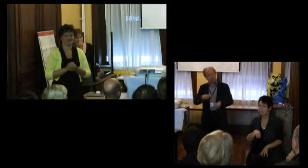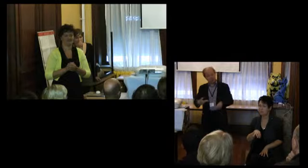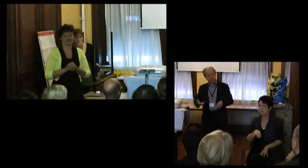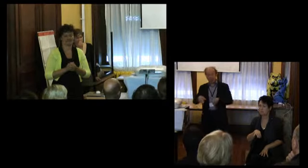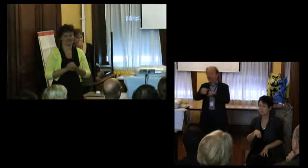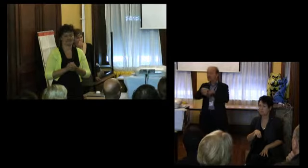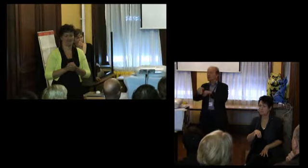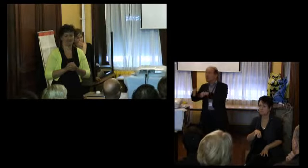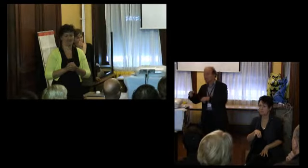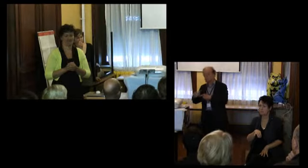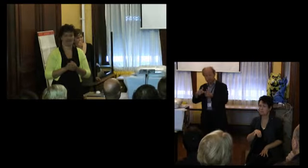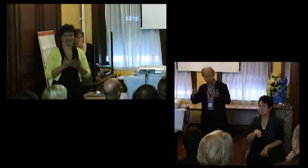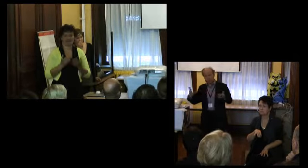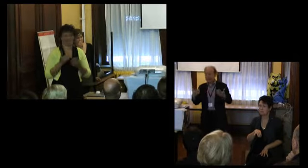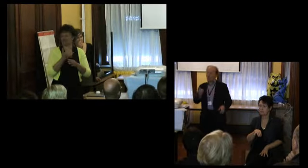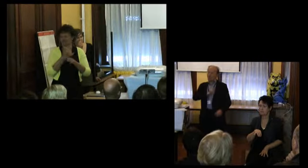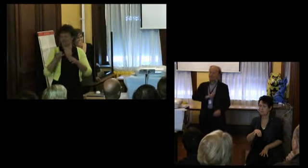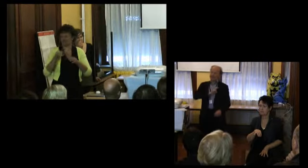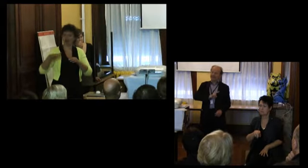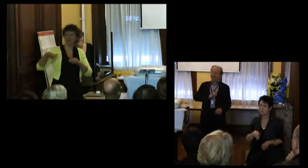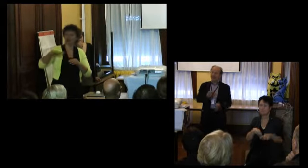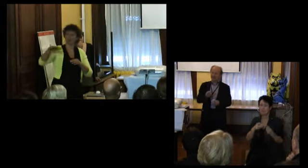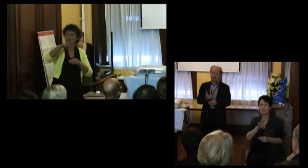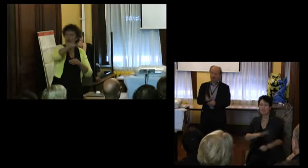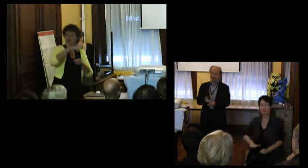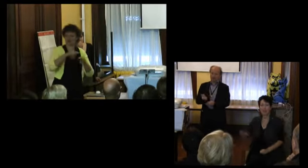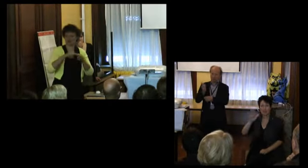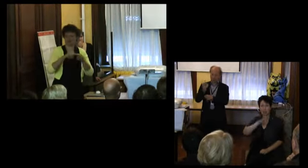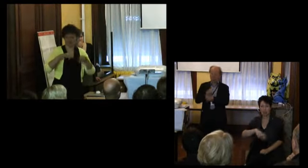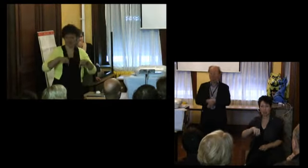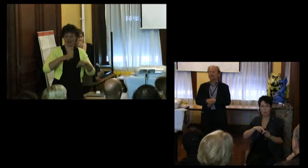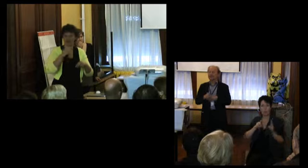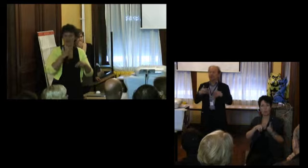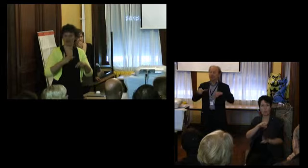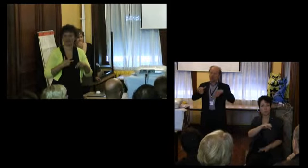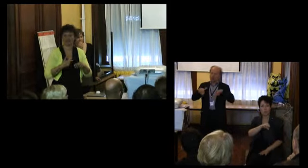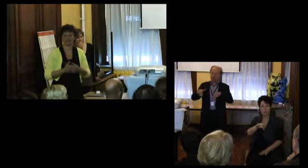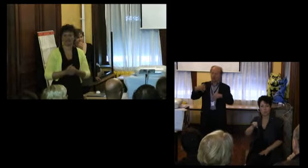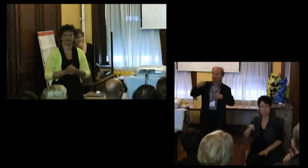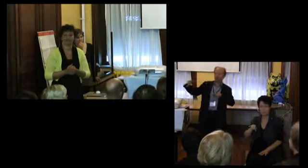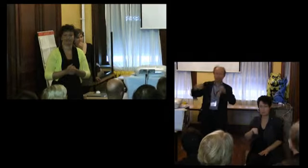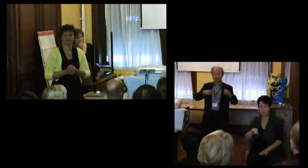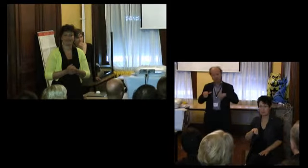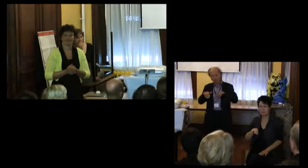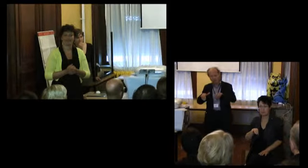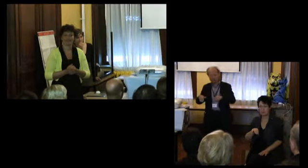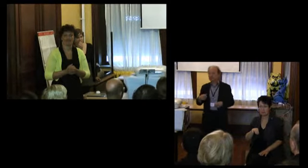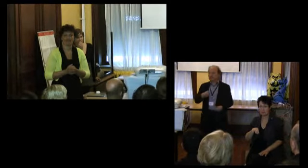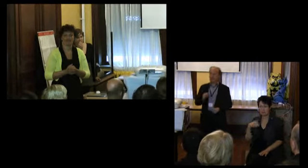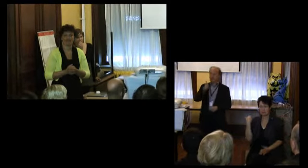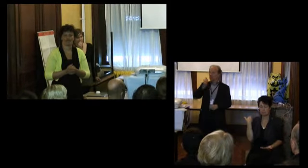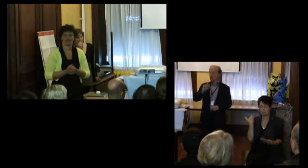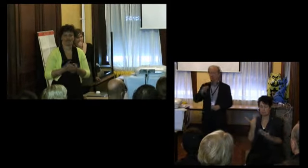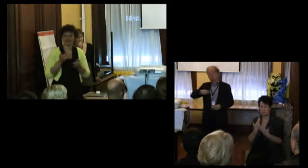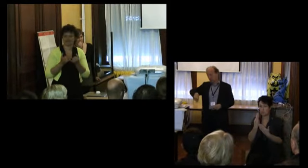in different national museums, and now these 2 years I'm